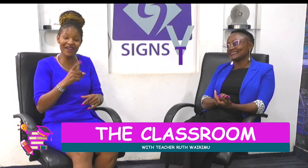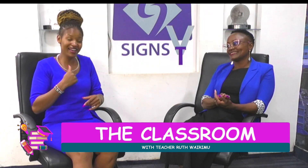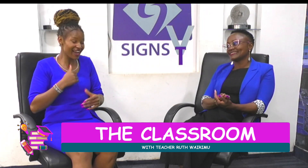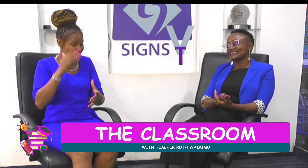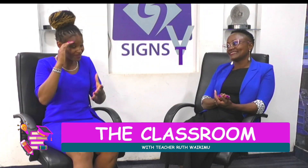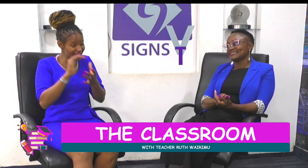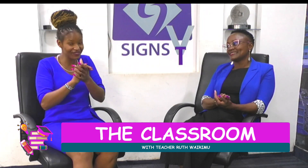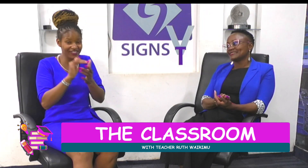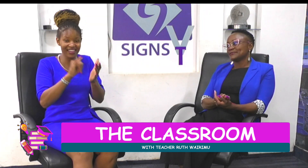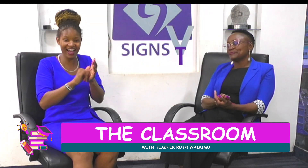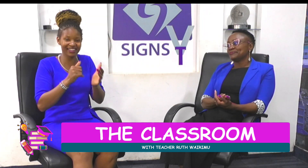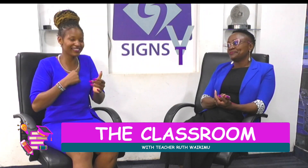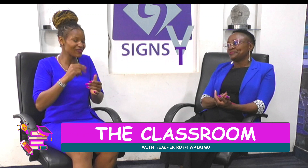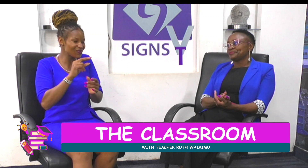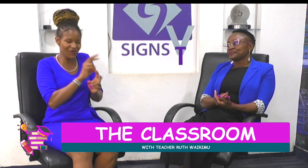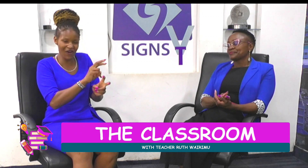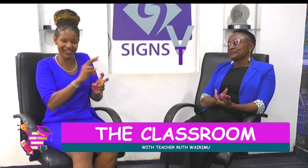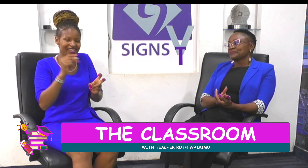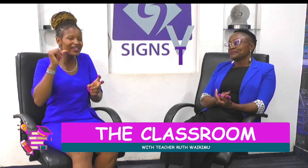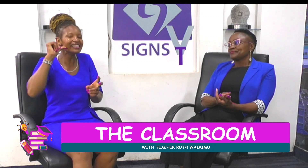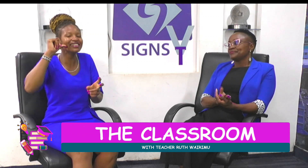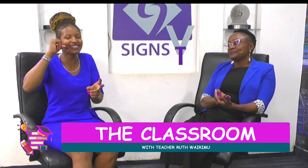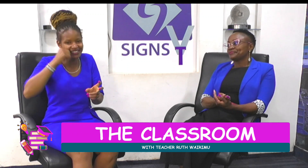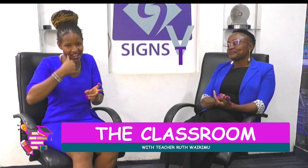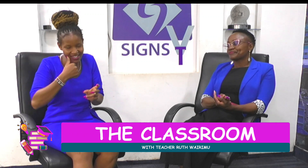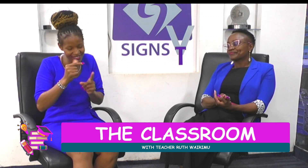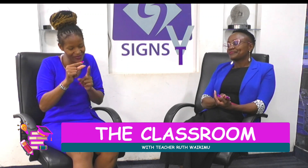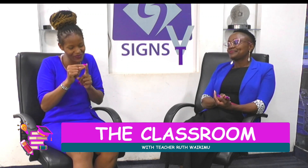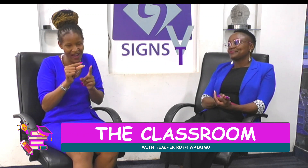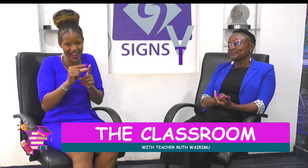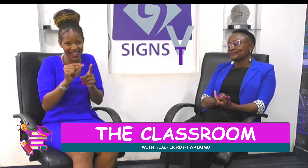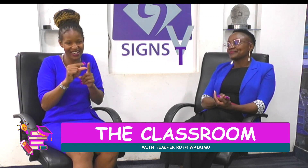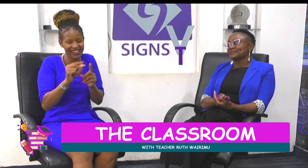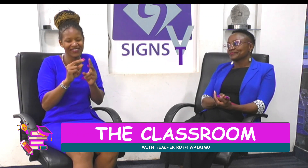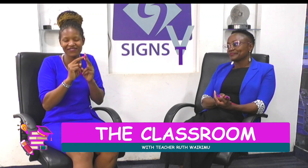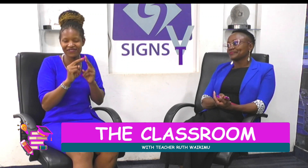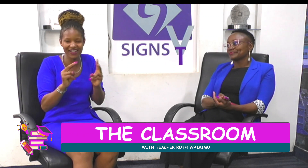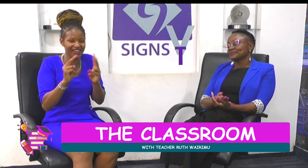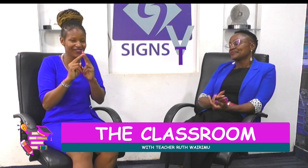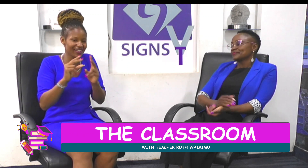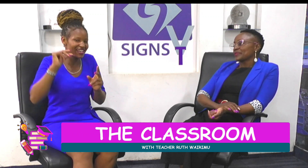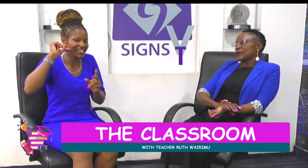Interesting, very interesting. I believe you've heard everything